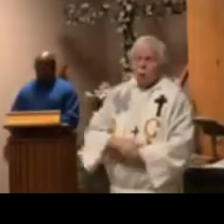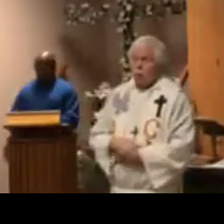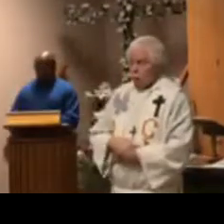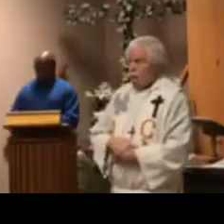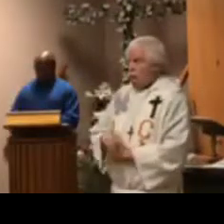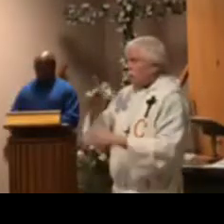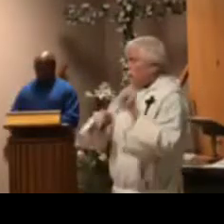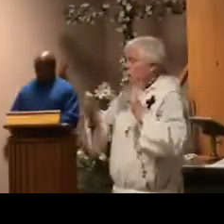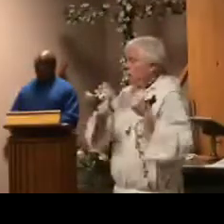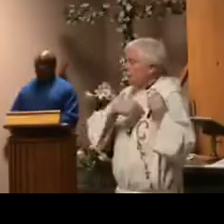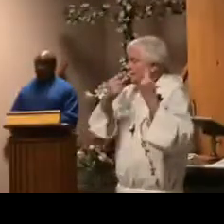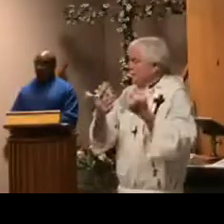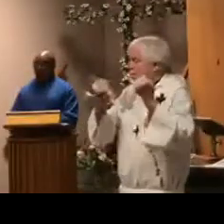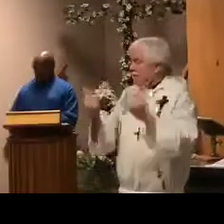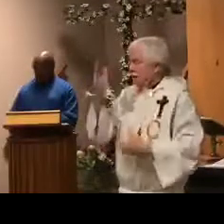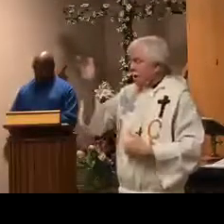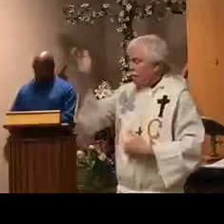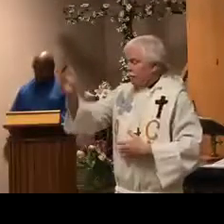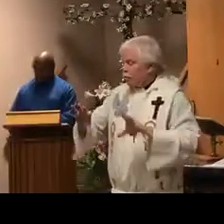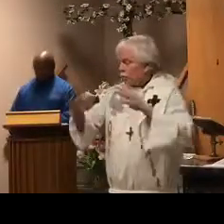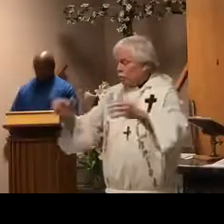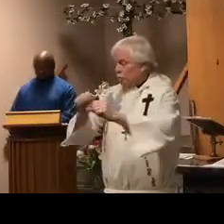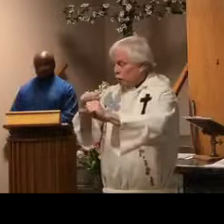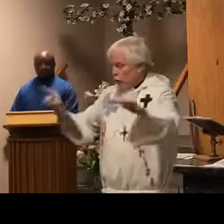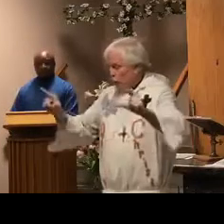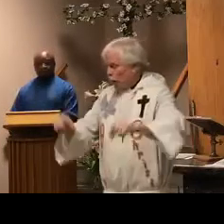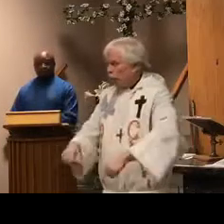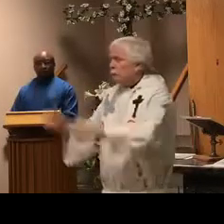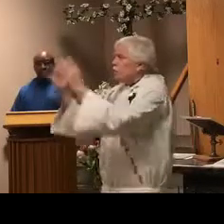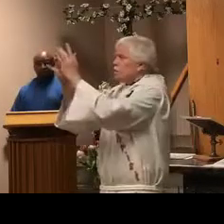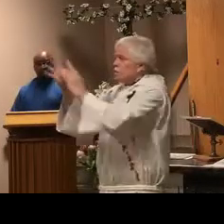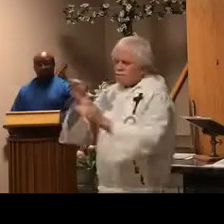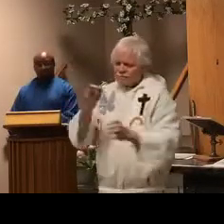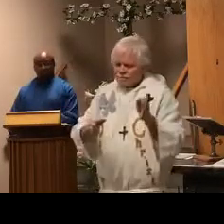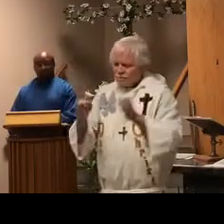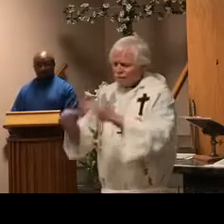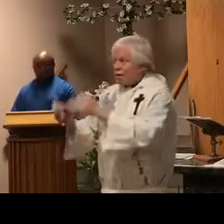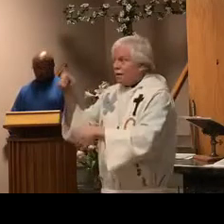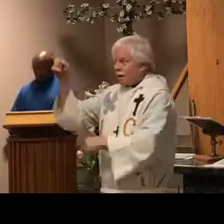again. All the people who have ever lived, Jesus will judge.